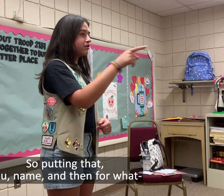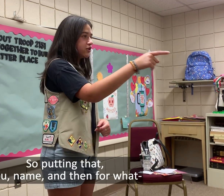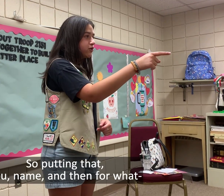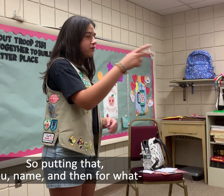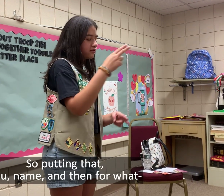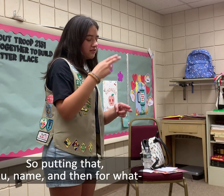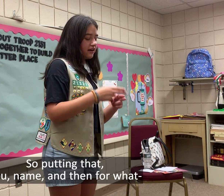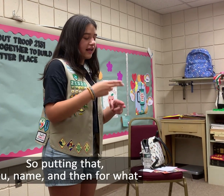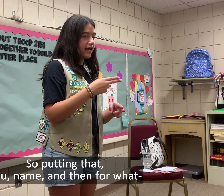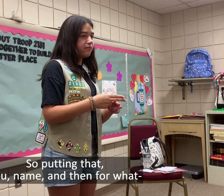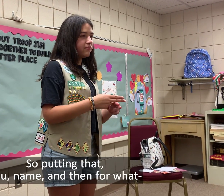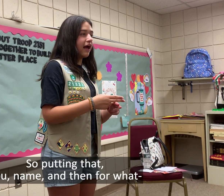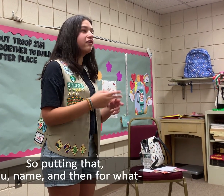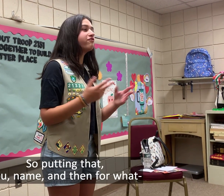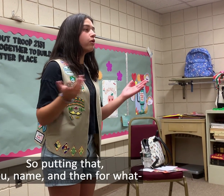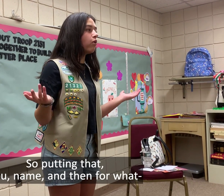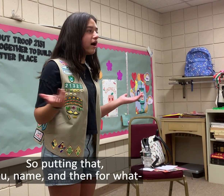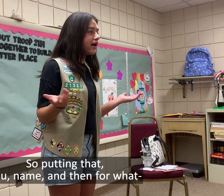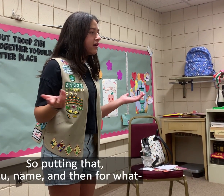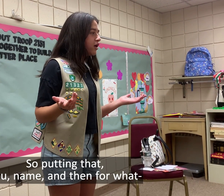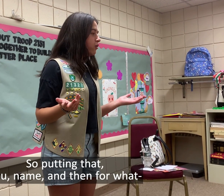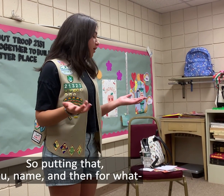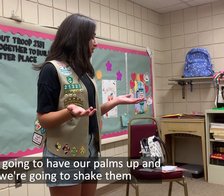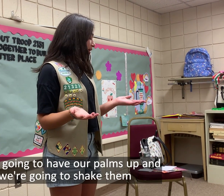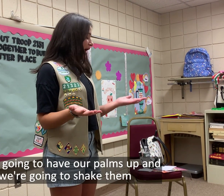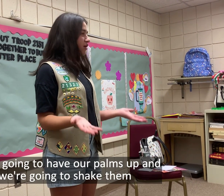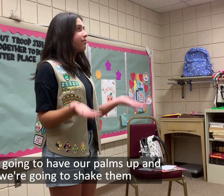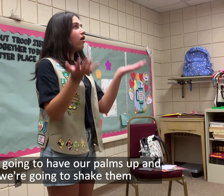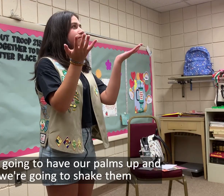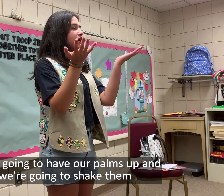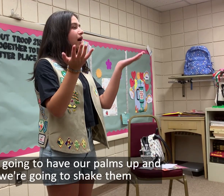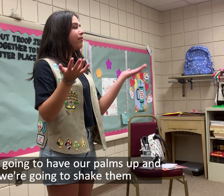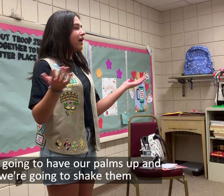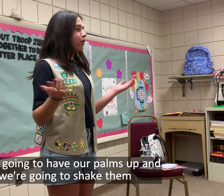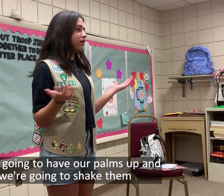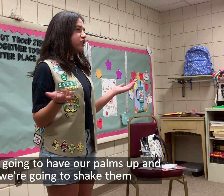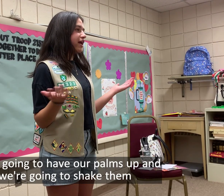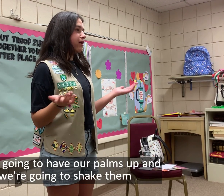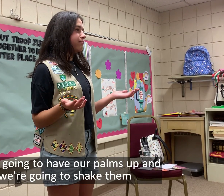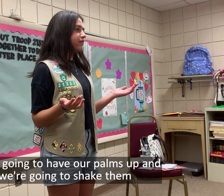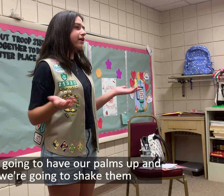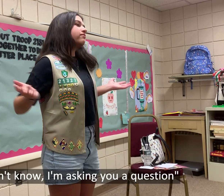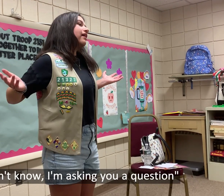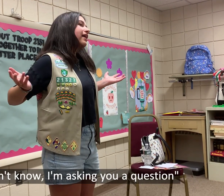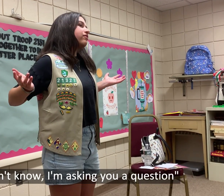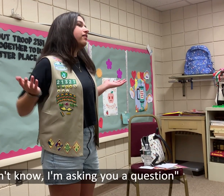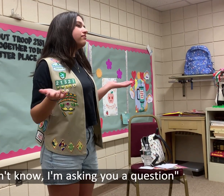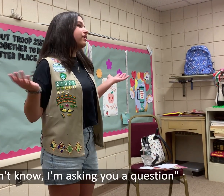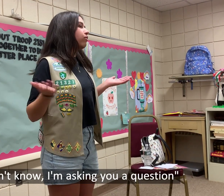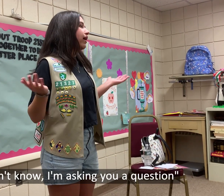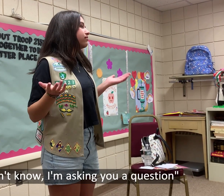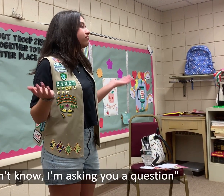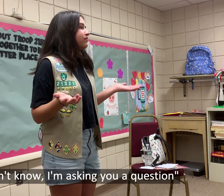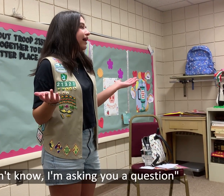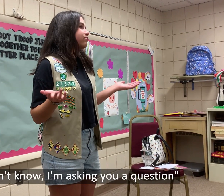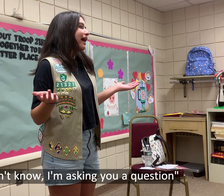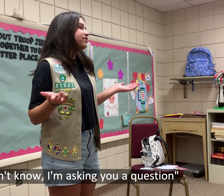you, name, and then for what, we're going to like have our palms up, and we're going to shake them. Like, I don't know, like what? I'm asking you a